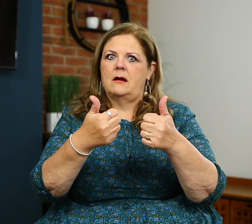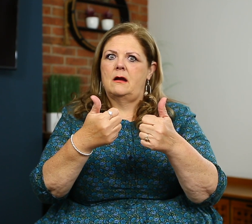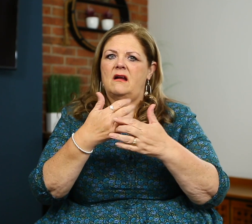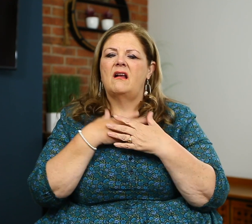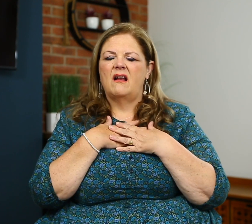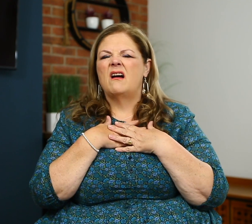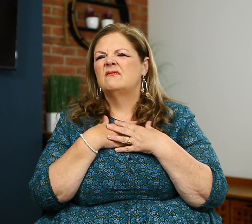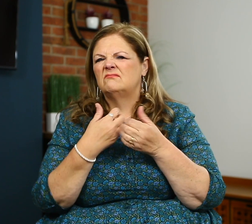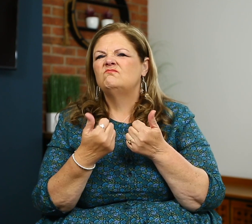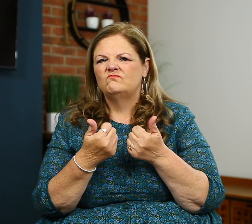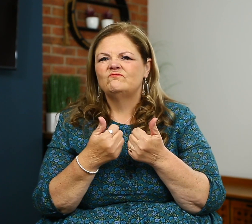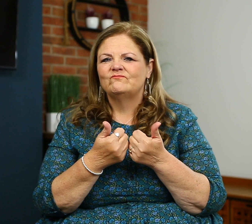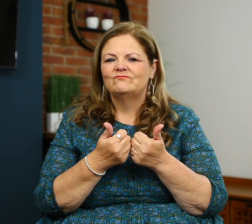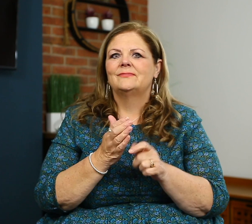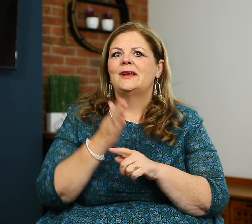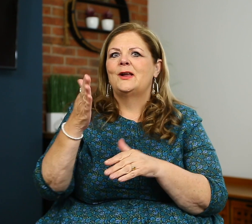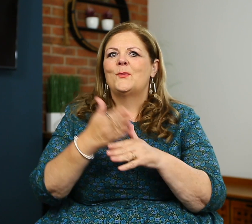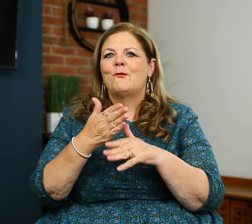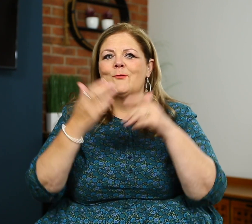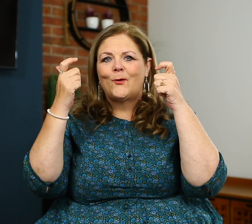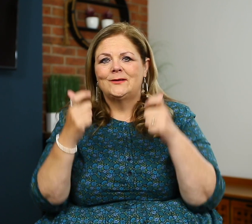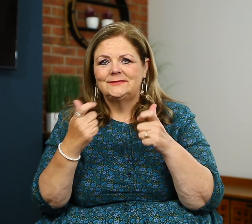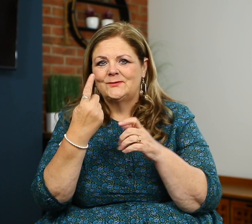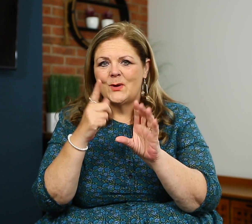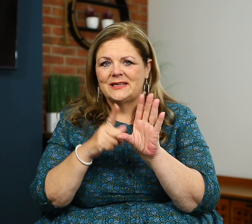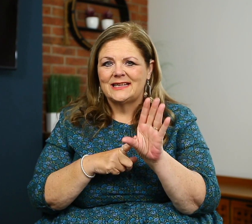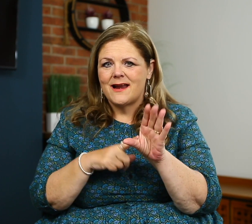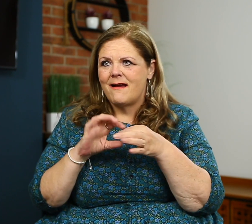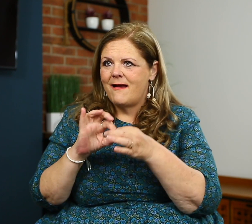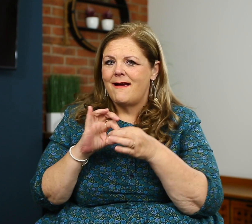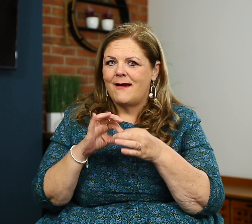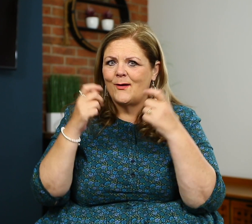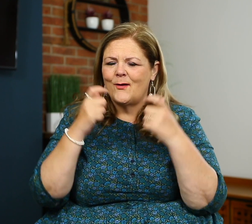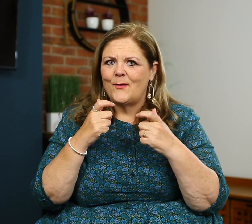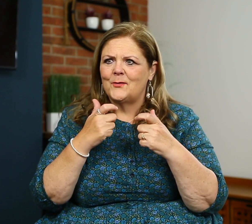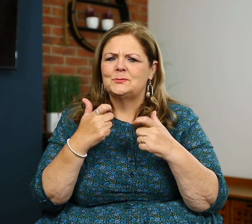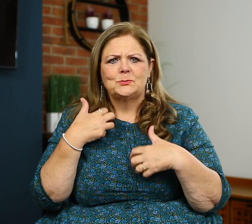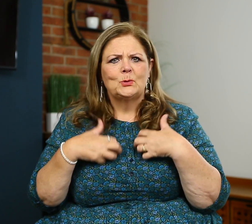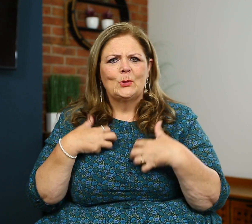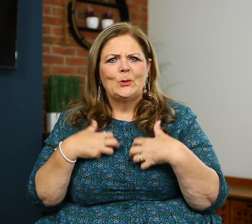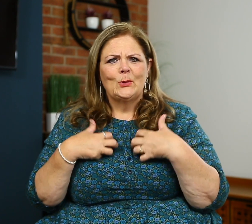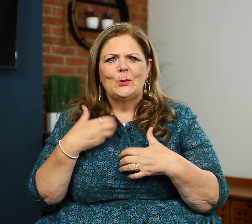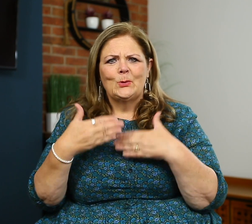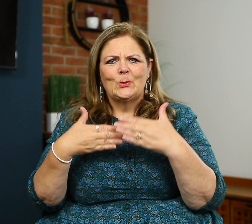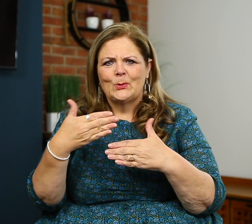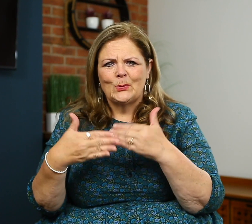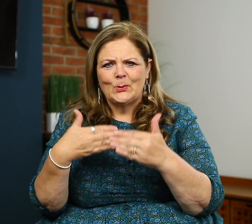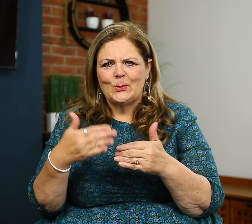Really enjoyed it. And I went working for the courts for a year, and this was an interesting role. And